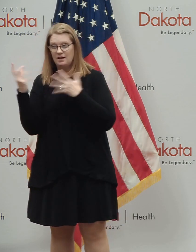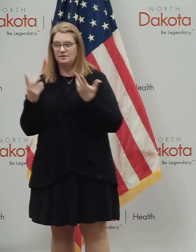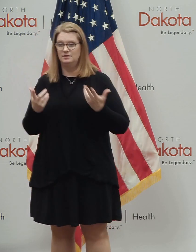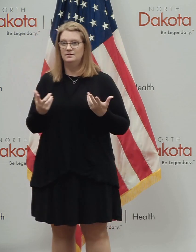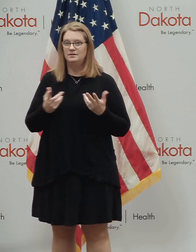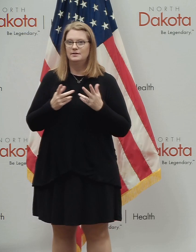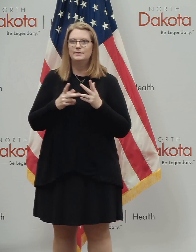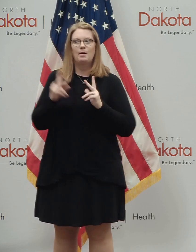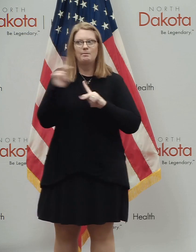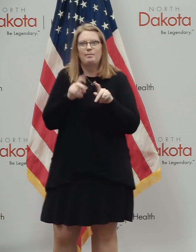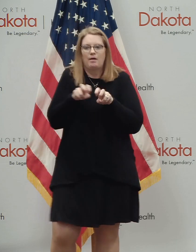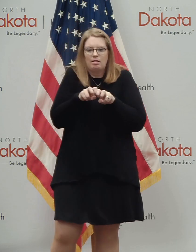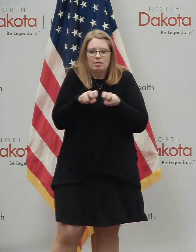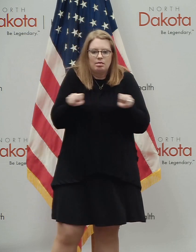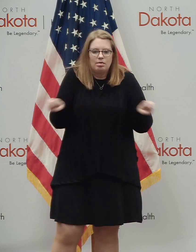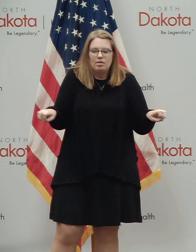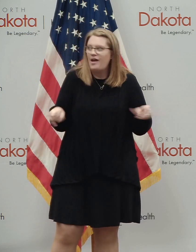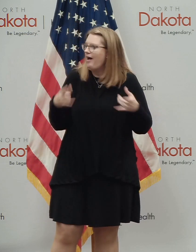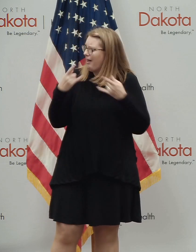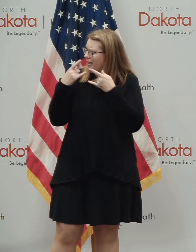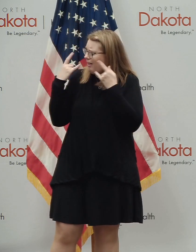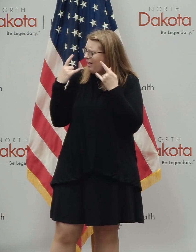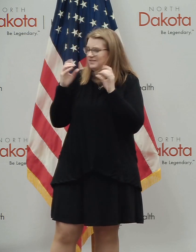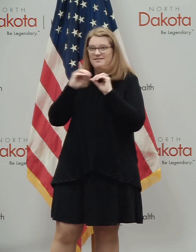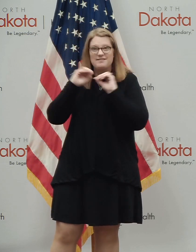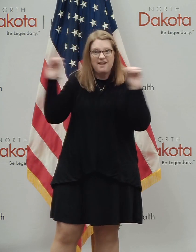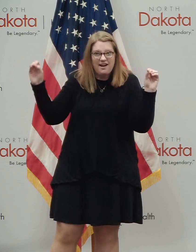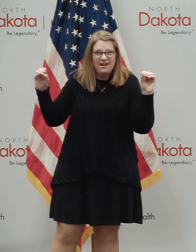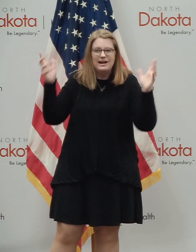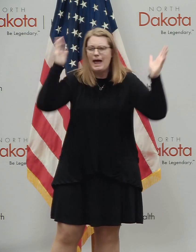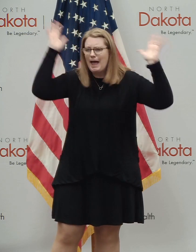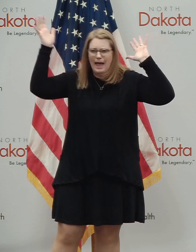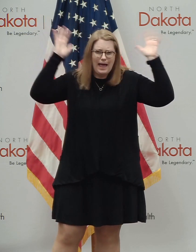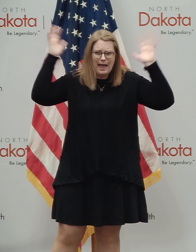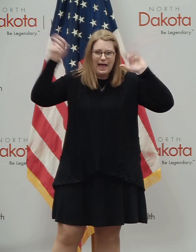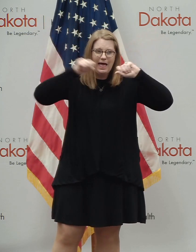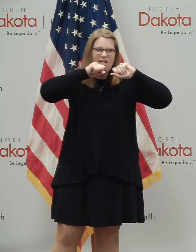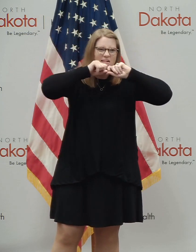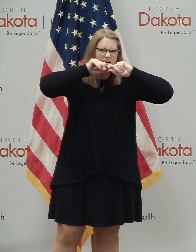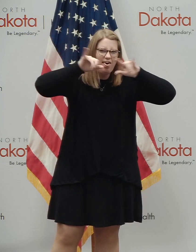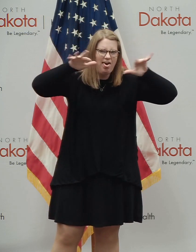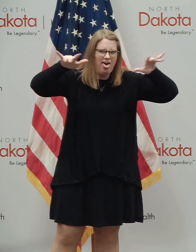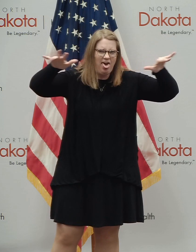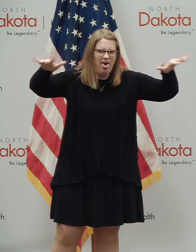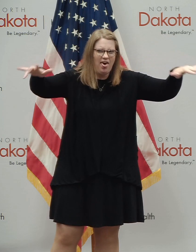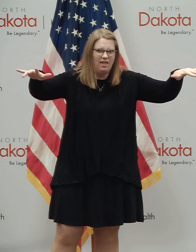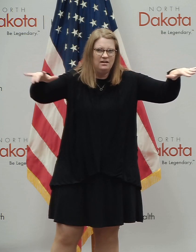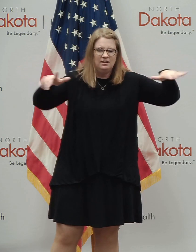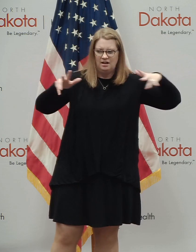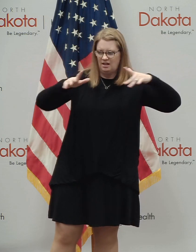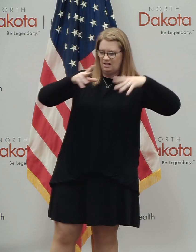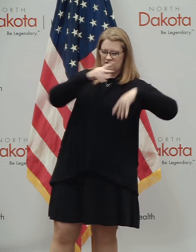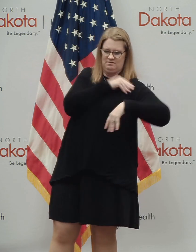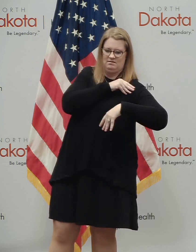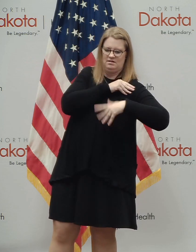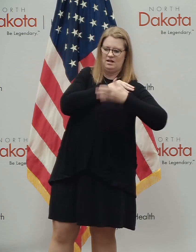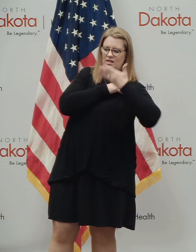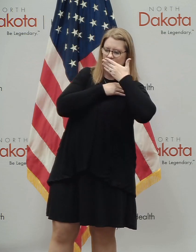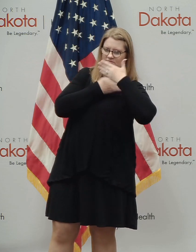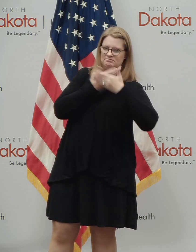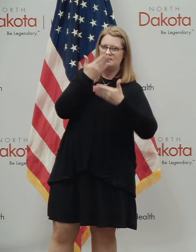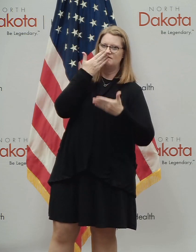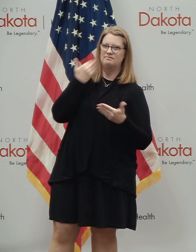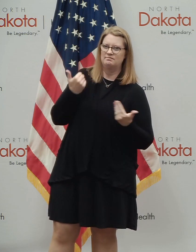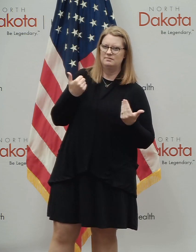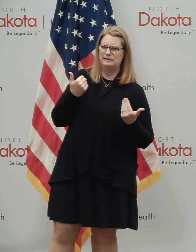People in close contact, not masking and cheering and yelling are transmitting. And so again, these are events we know you